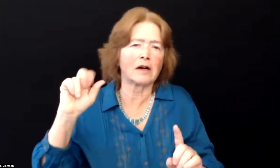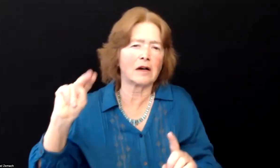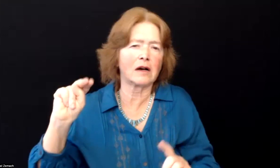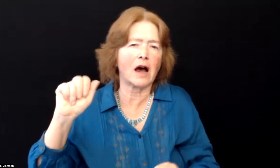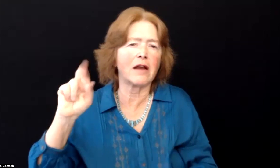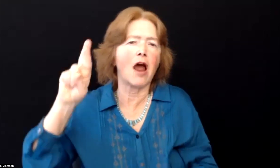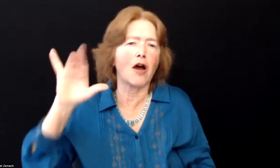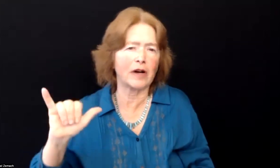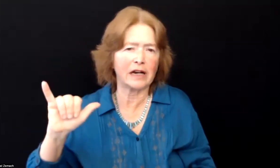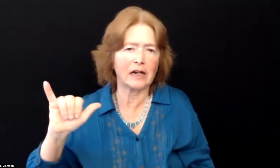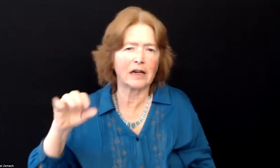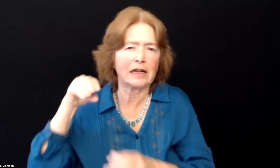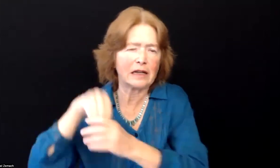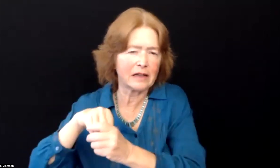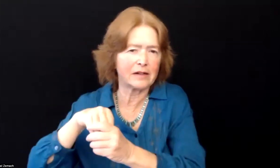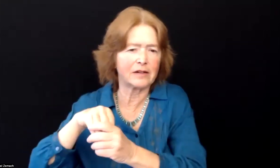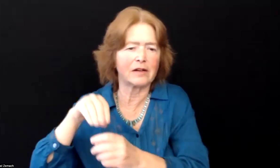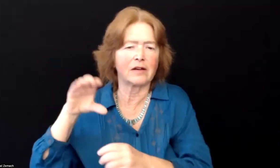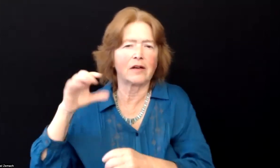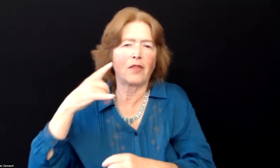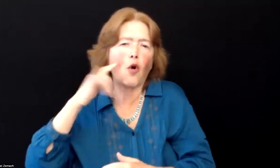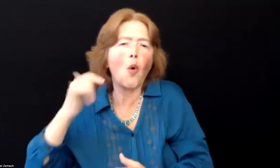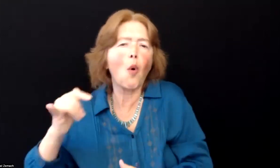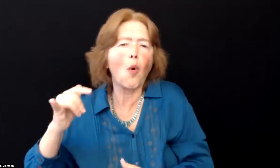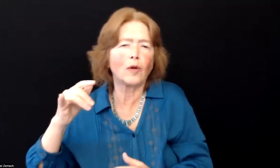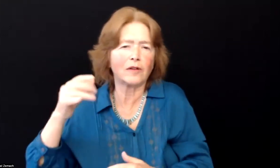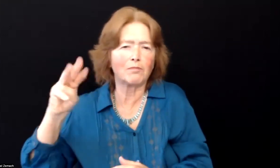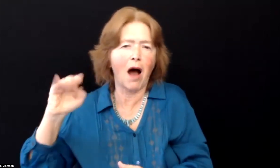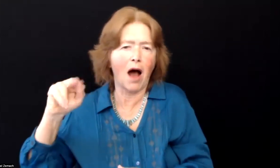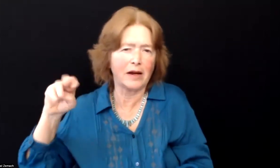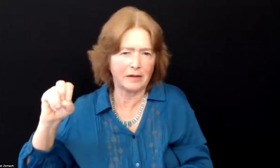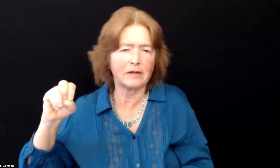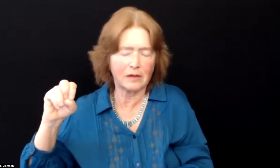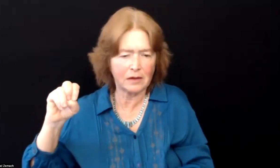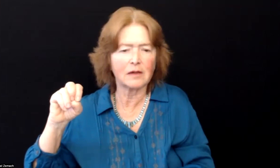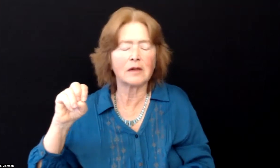I consider that student kind of the canary in the coal mine.